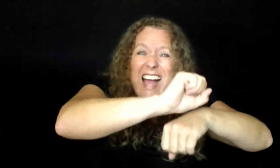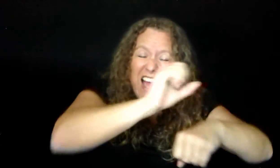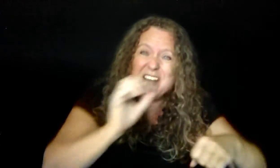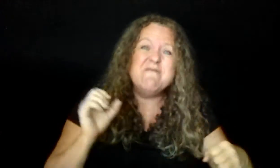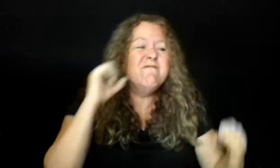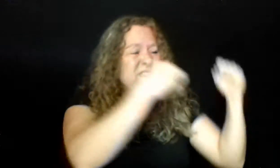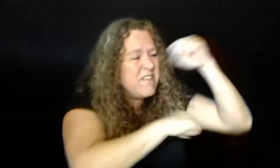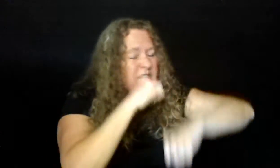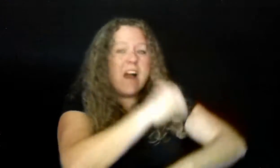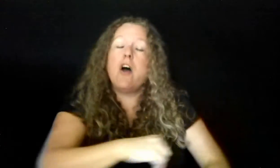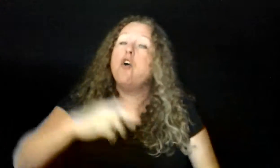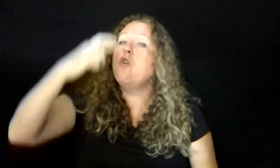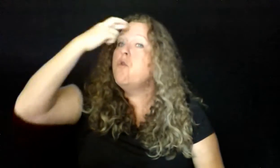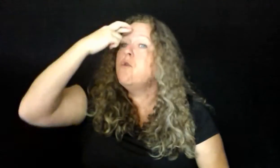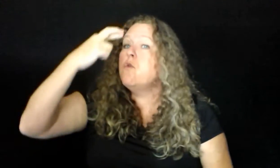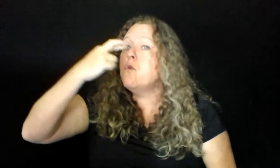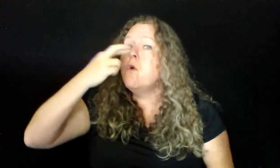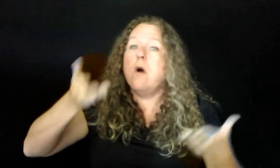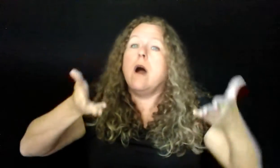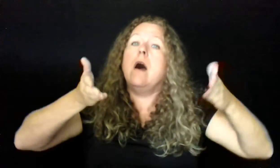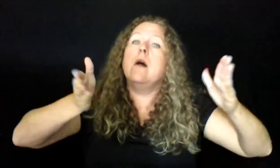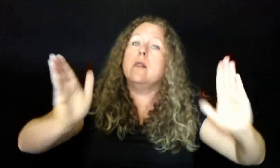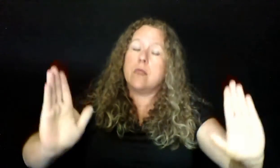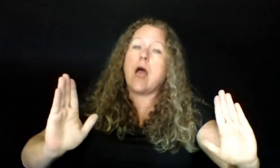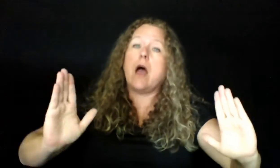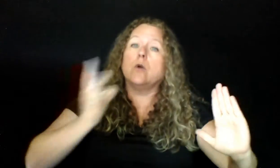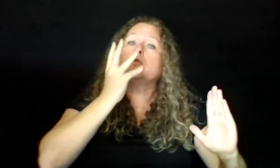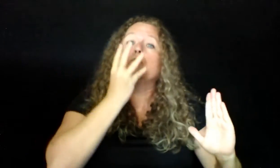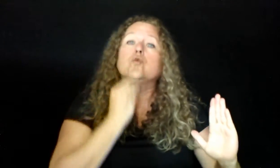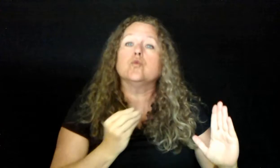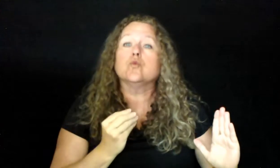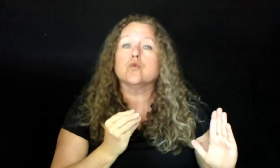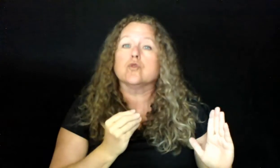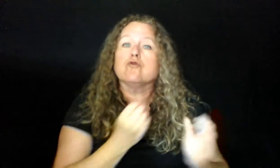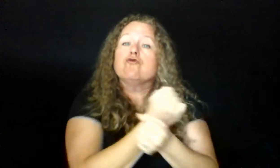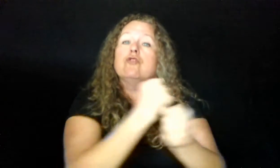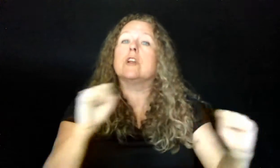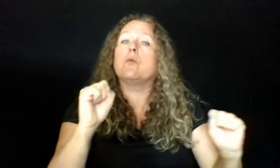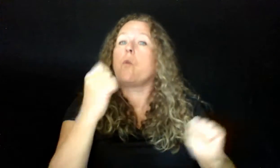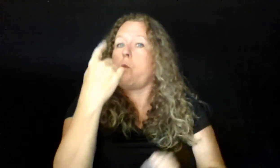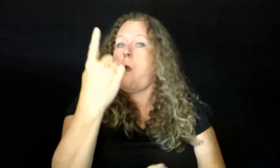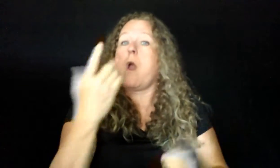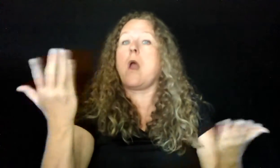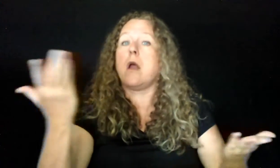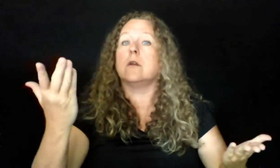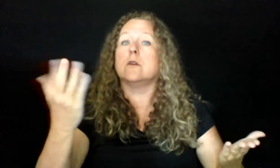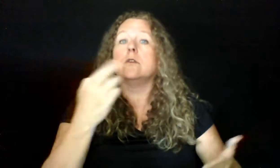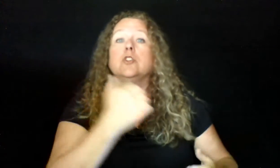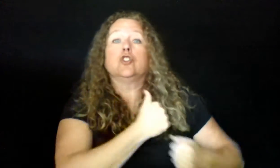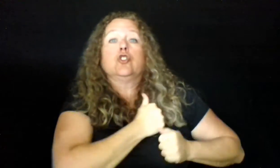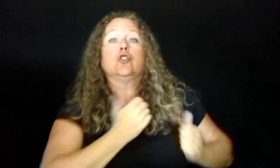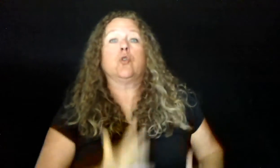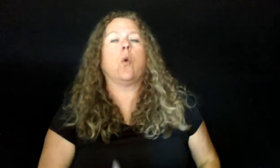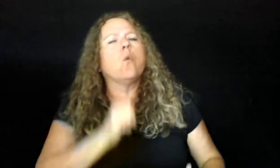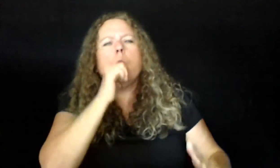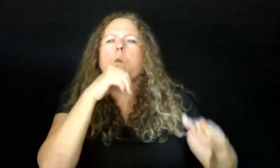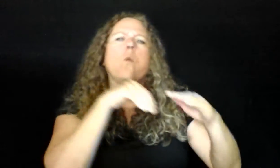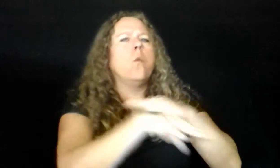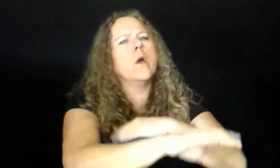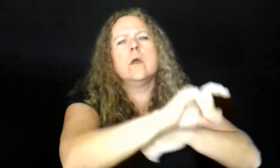granted to the Jews is that, for the most part, their soldiers stayed out of the synagogues. They stayed out of the temple. They respected those spaces. They didn't respect much else. They'd